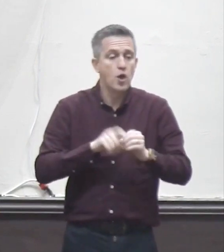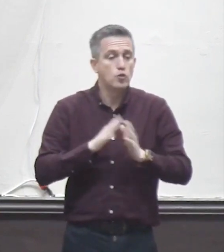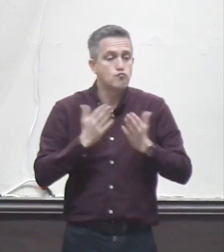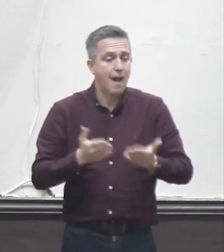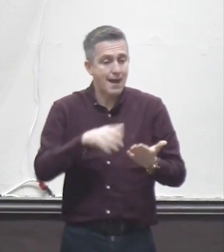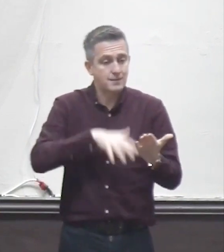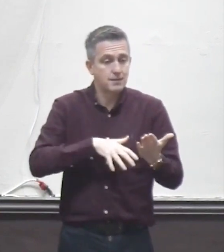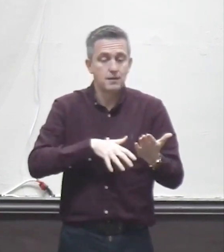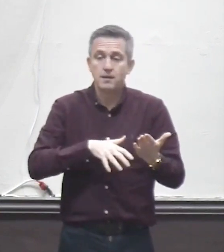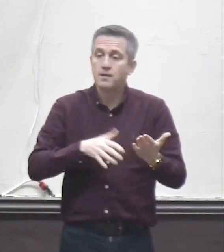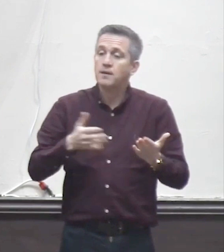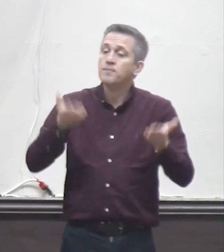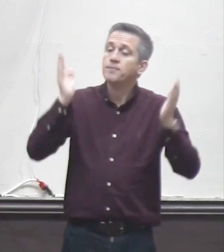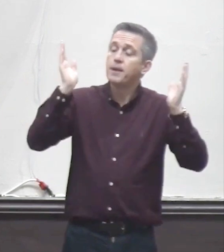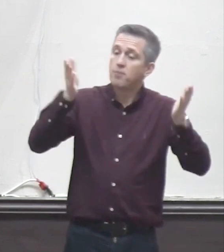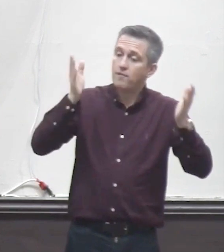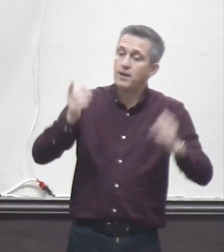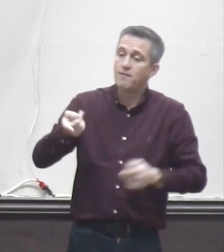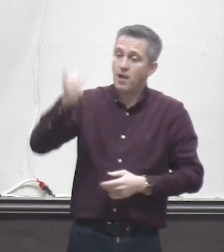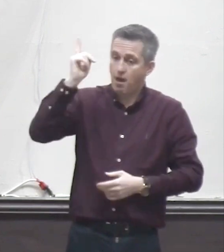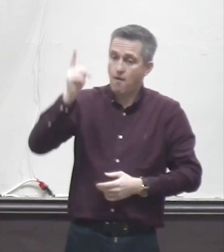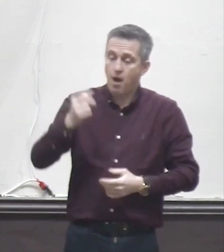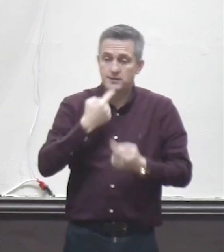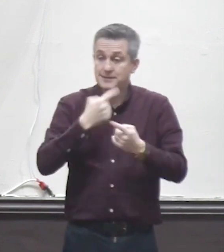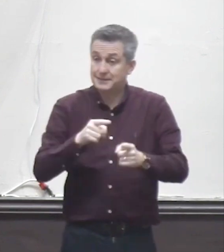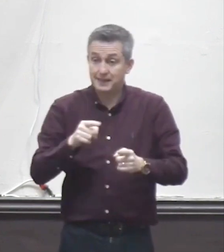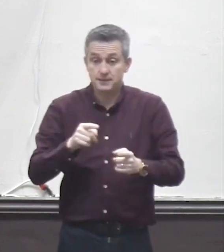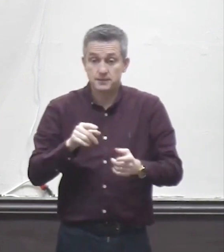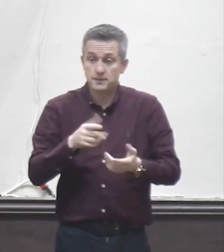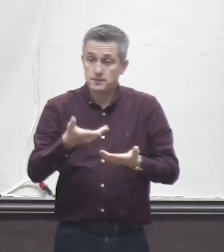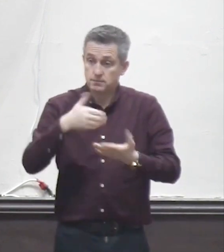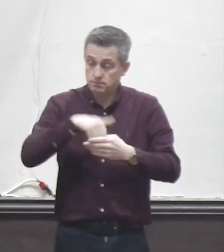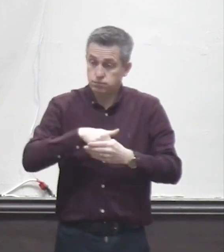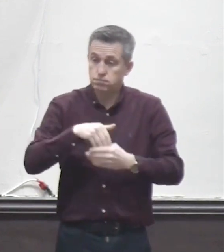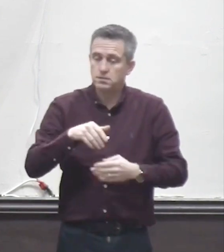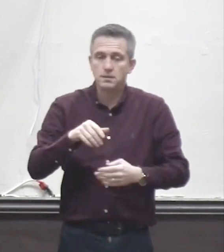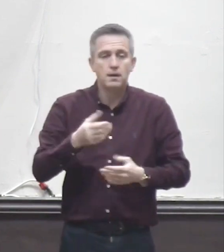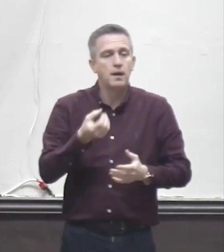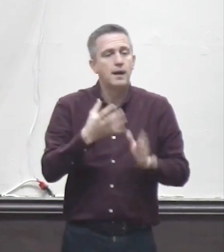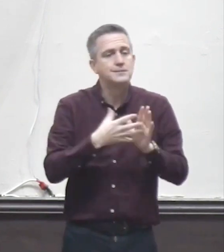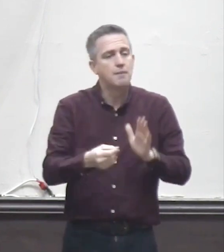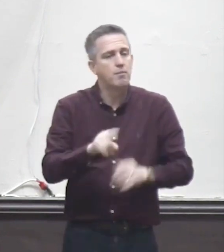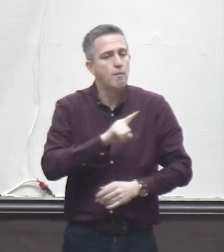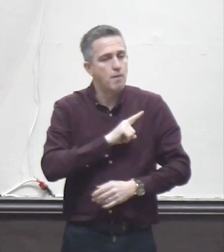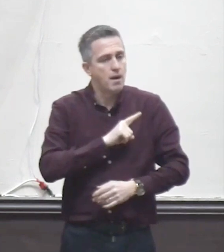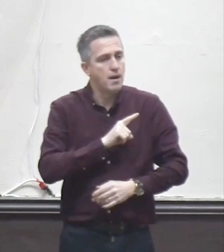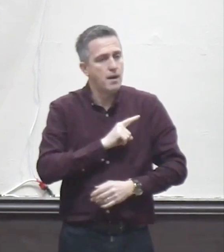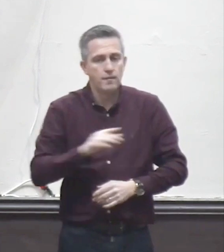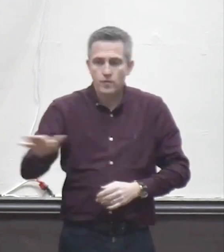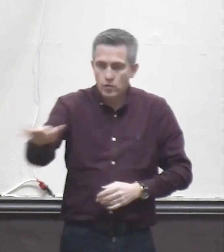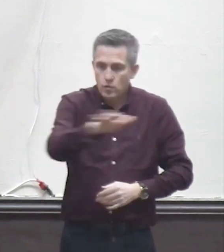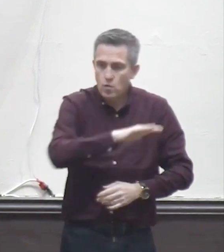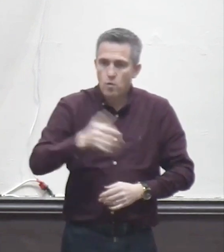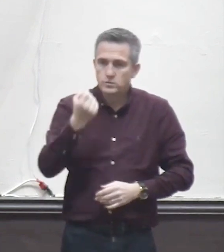Now, the Prophet of Allah sallallahu alayhi wasallam, and the reason I'm giving you this example is for you to understand the